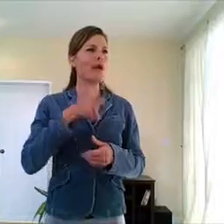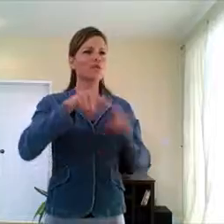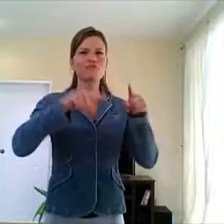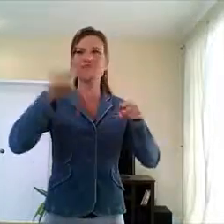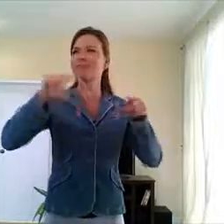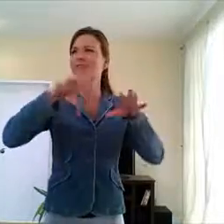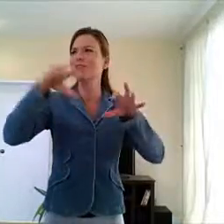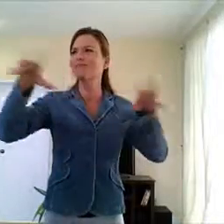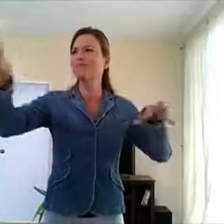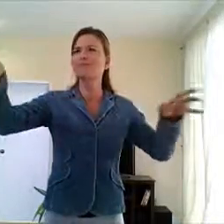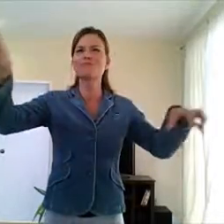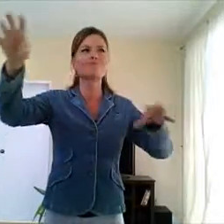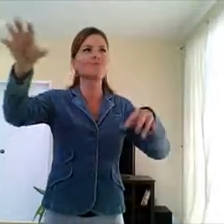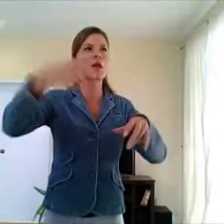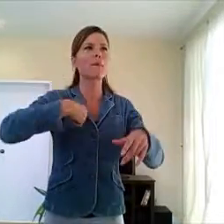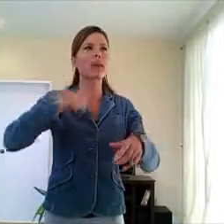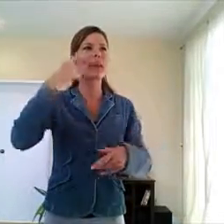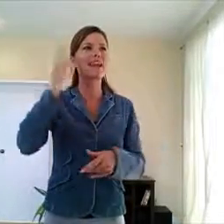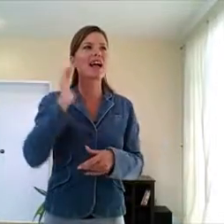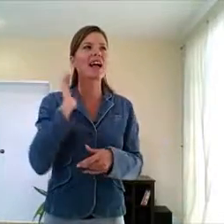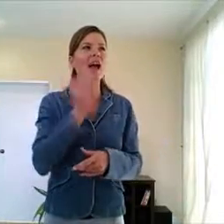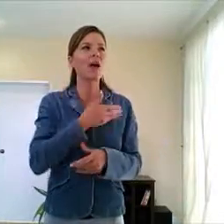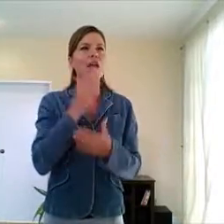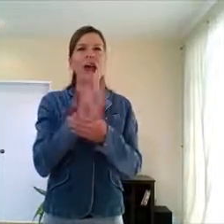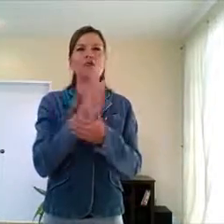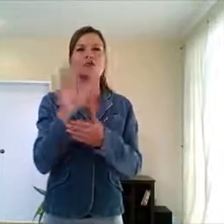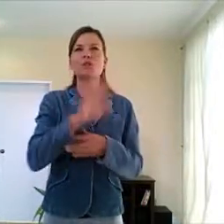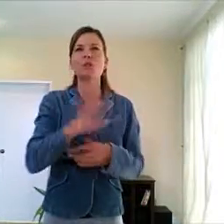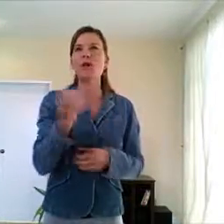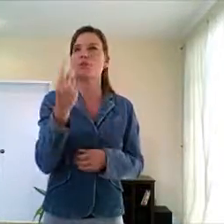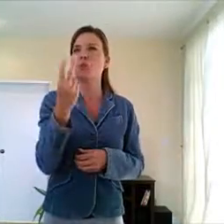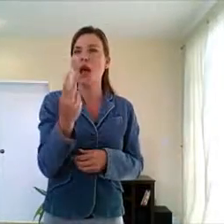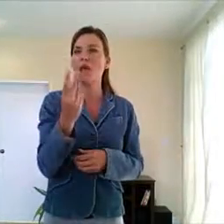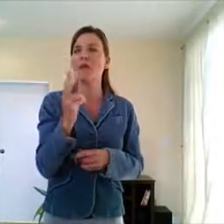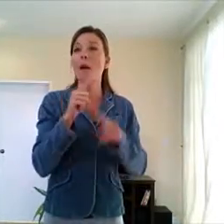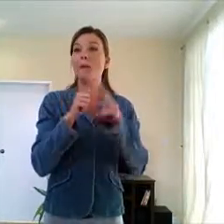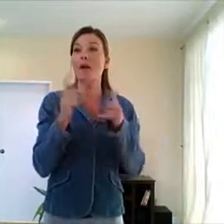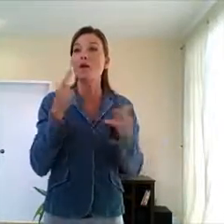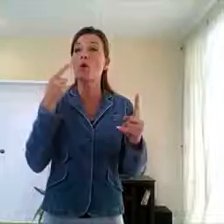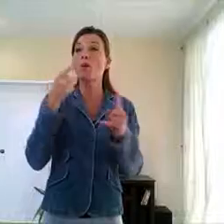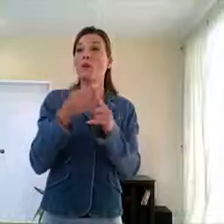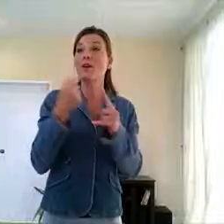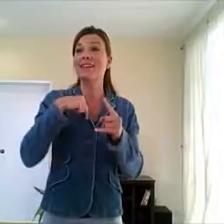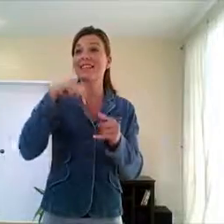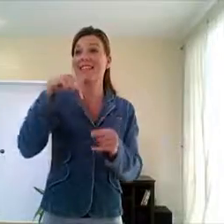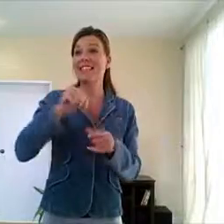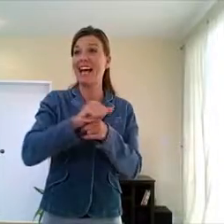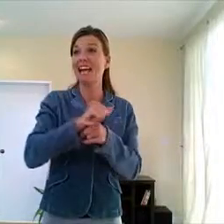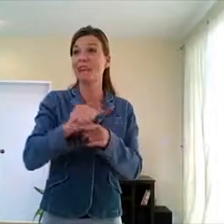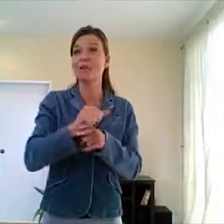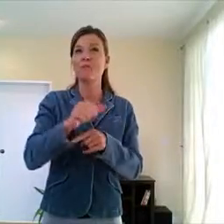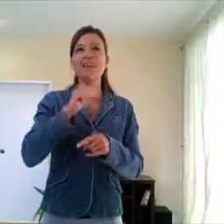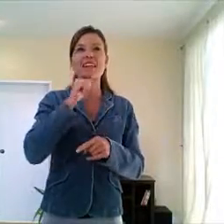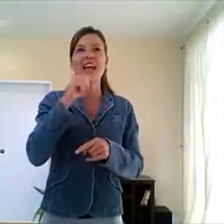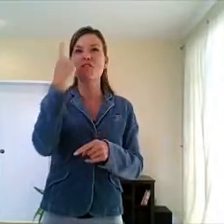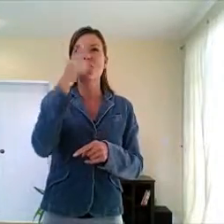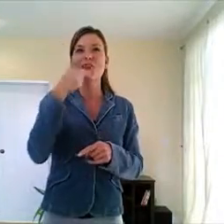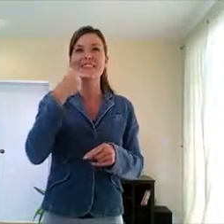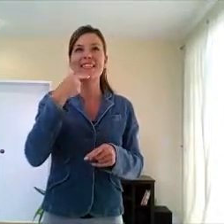our average this time was about 12. Well, the point of this exercise is to say we are not any smarter people in this room than we